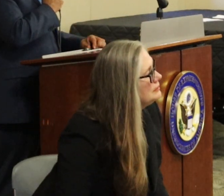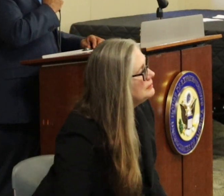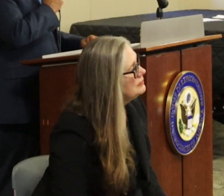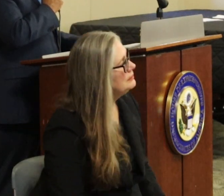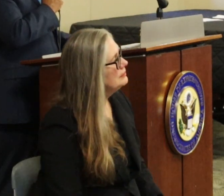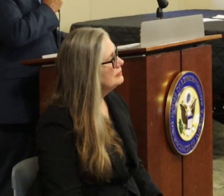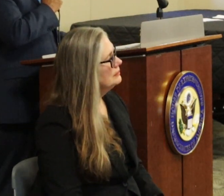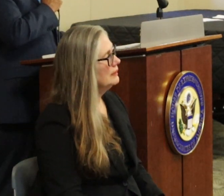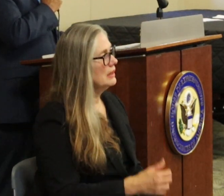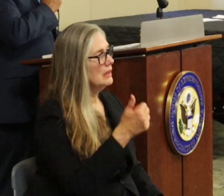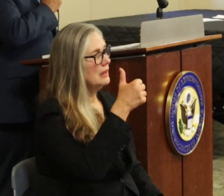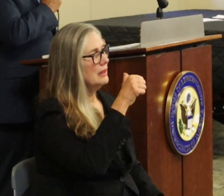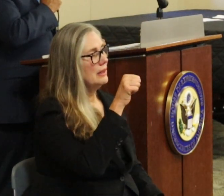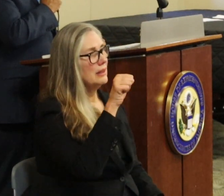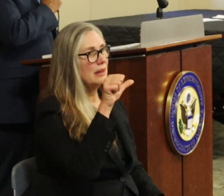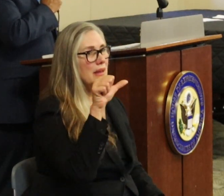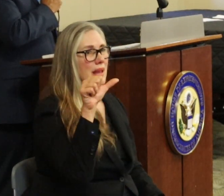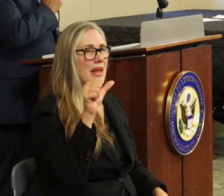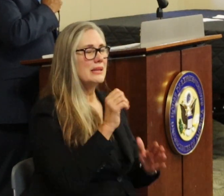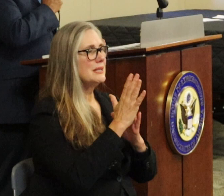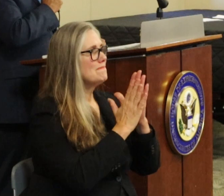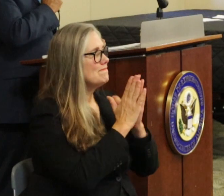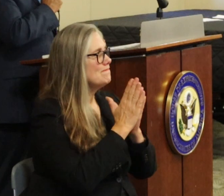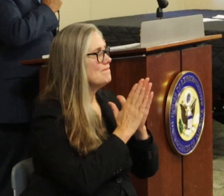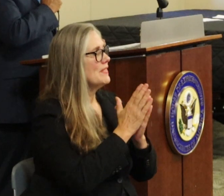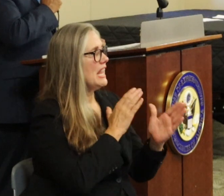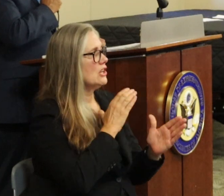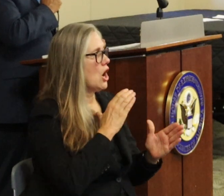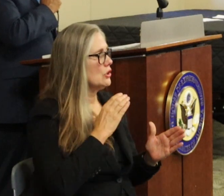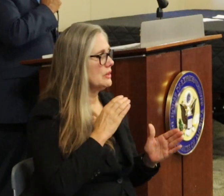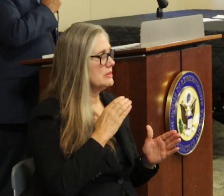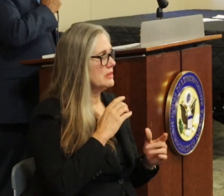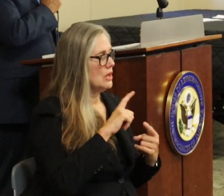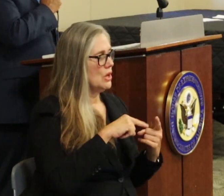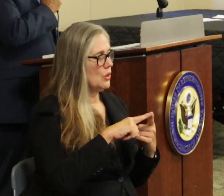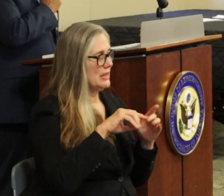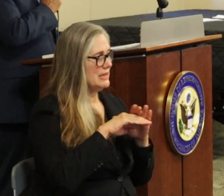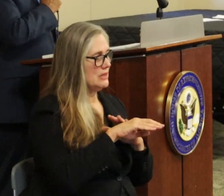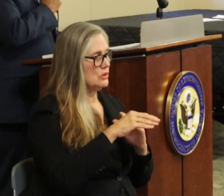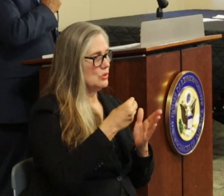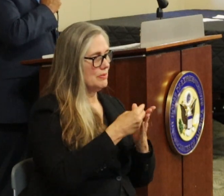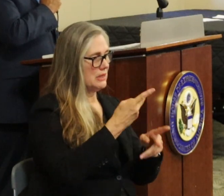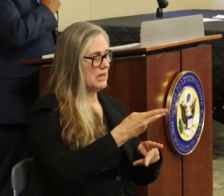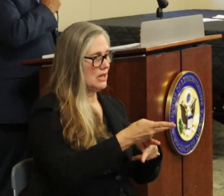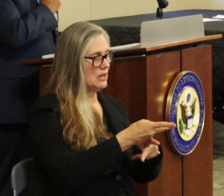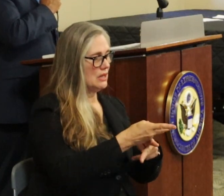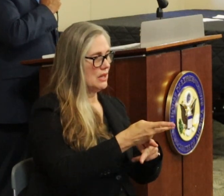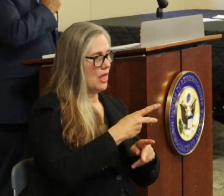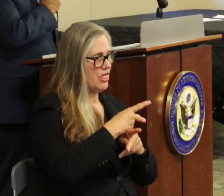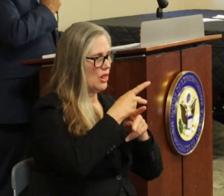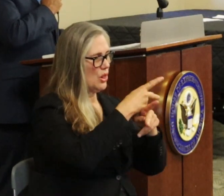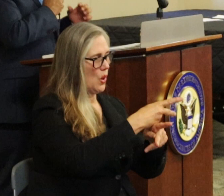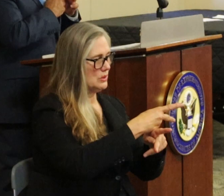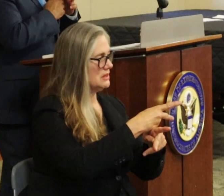last conversation. Is there any appetite in Congress, and is there any discussion about when we get into these loans that are not at